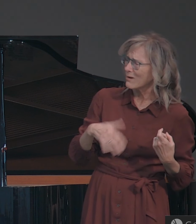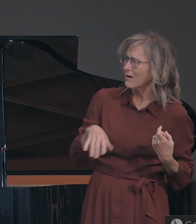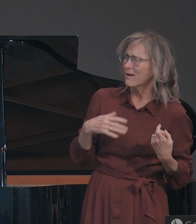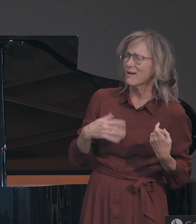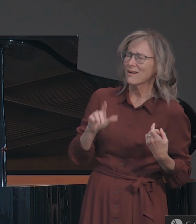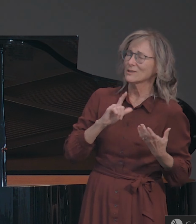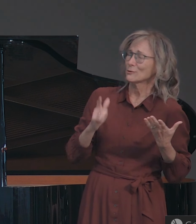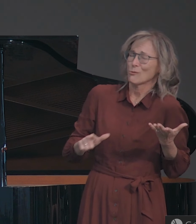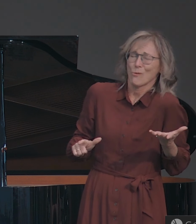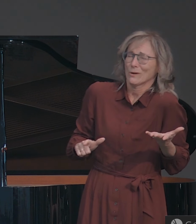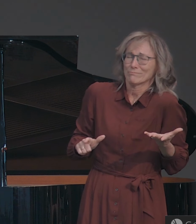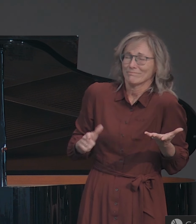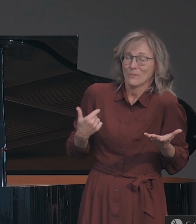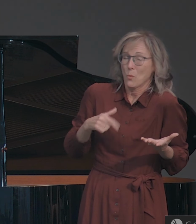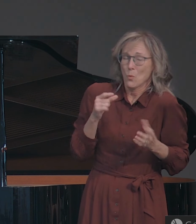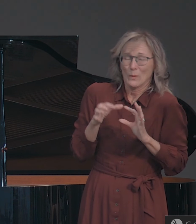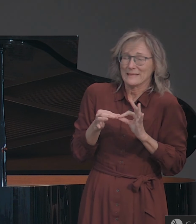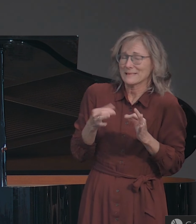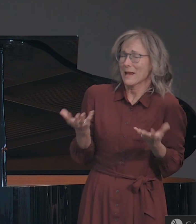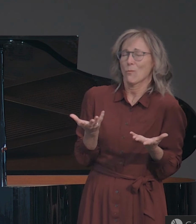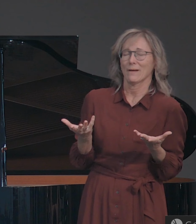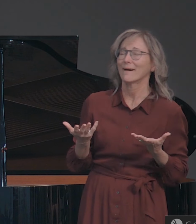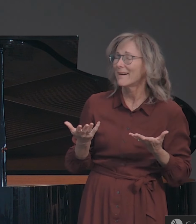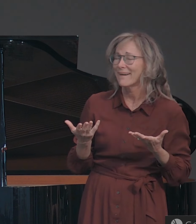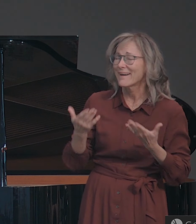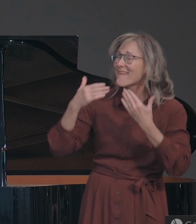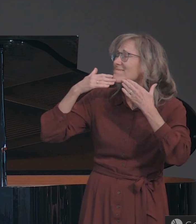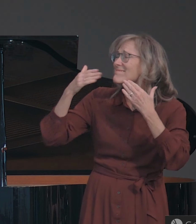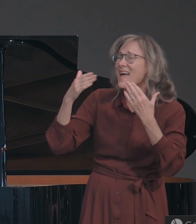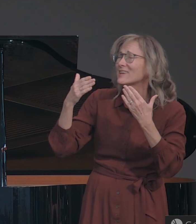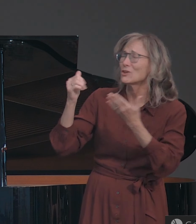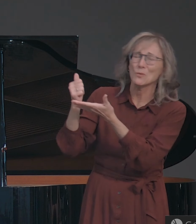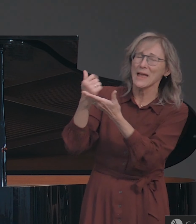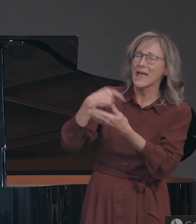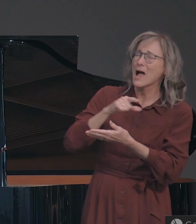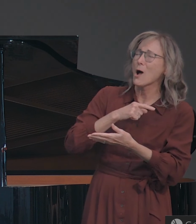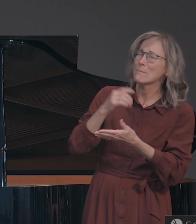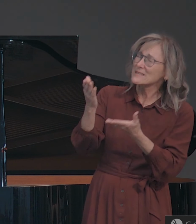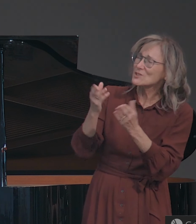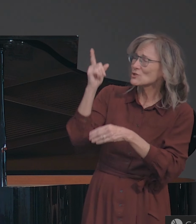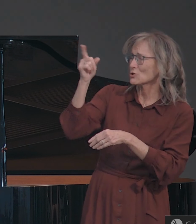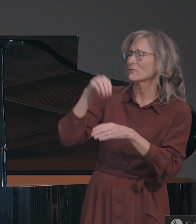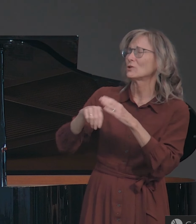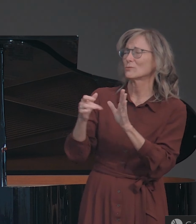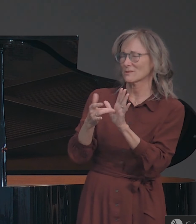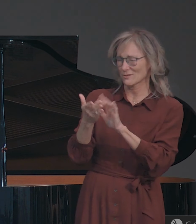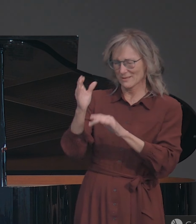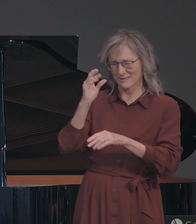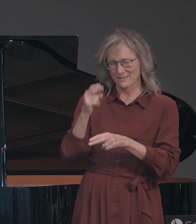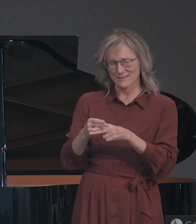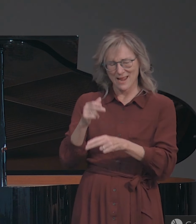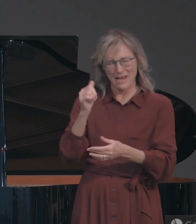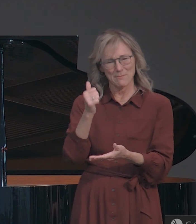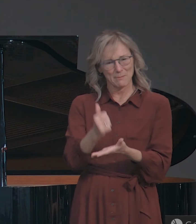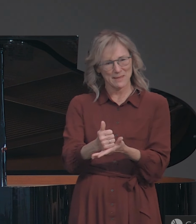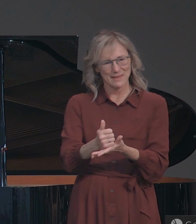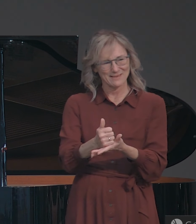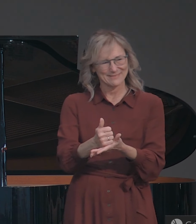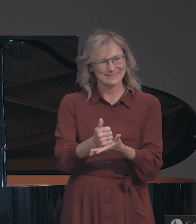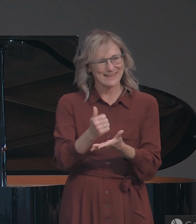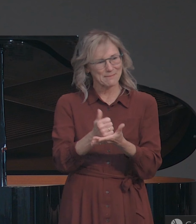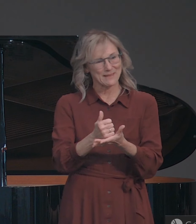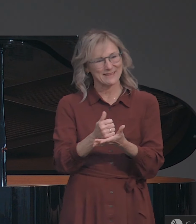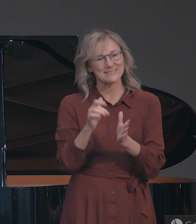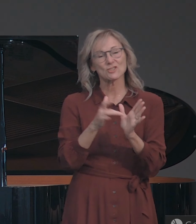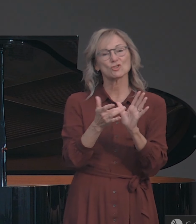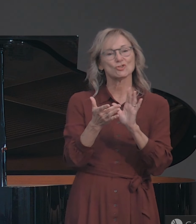Lord, all we can say is thank you, and just empower us to serve you and praise you. And it's in Christ's name I pray. Amen.